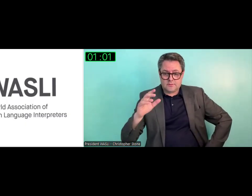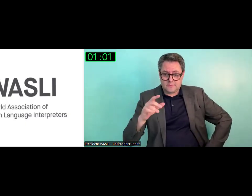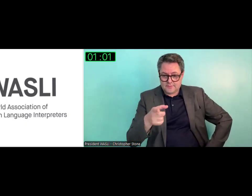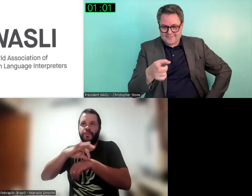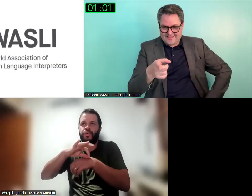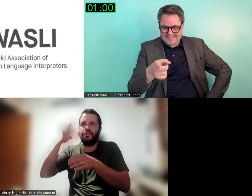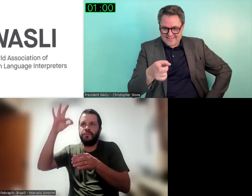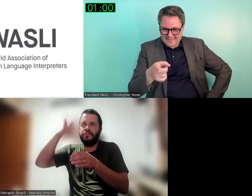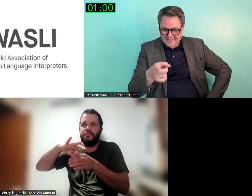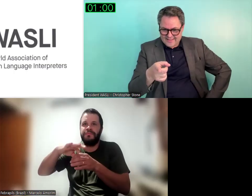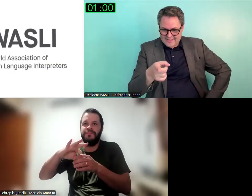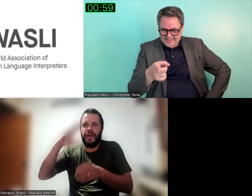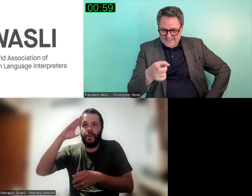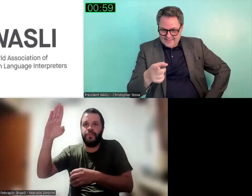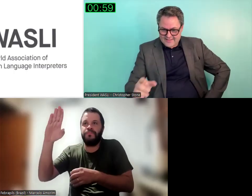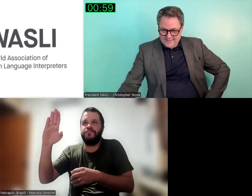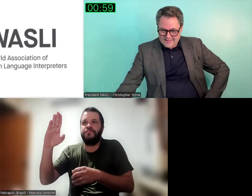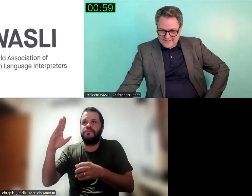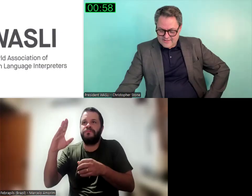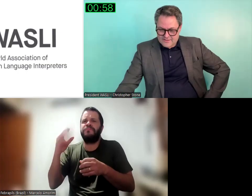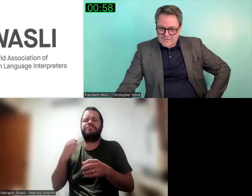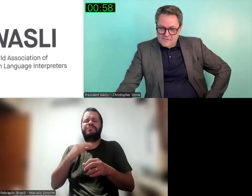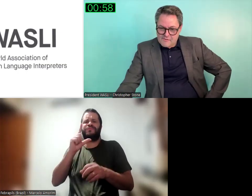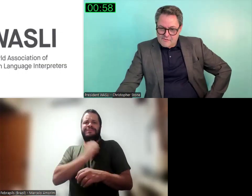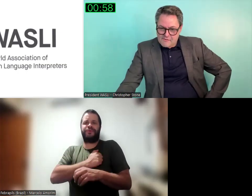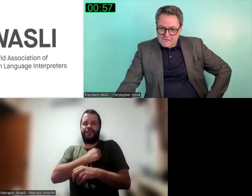Just hang on a second to be spotlit.